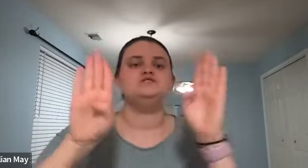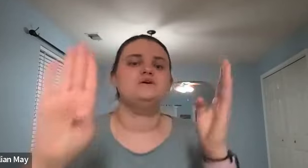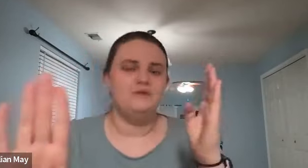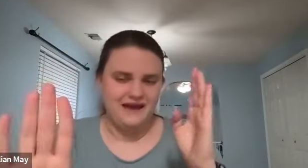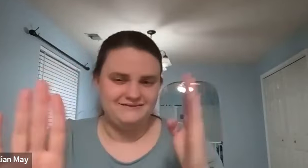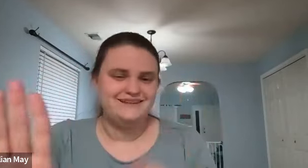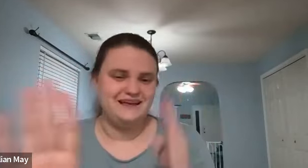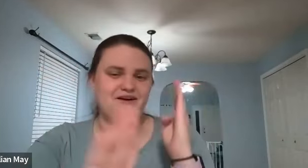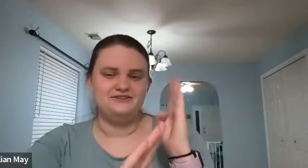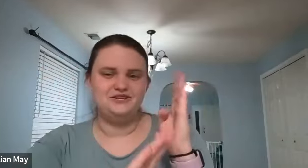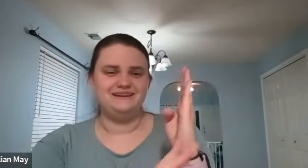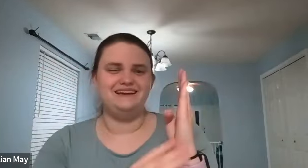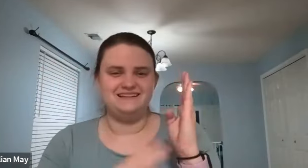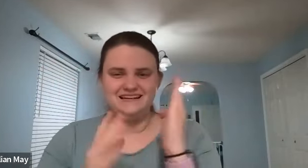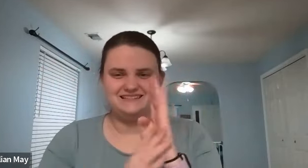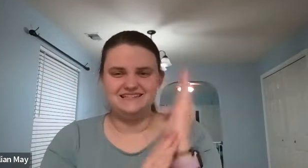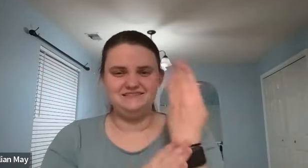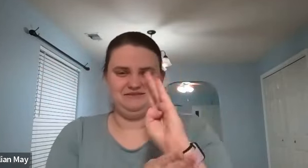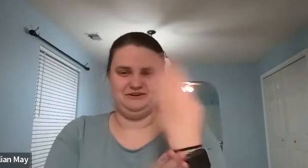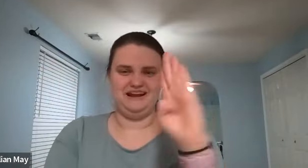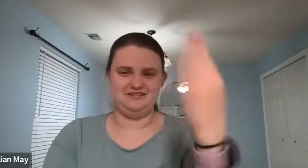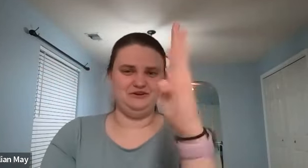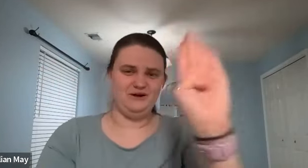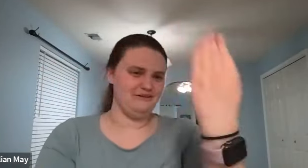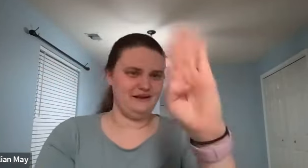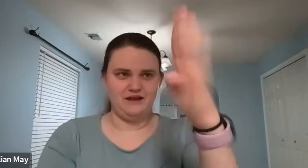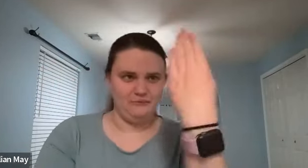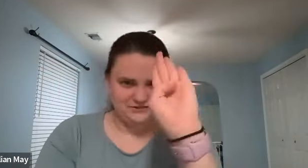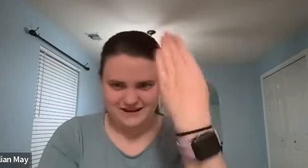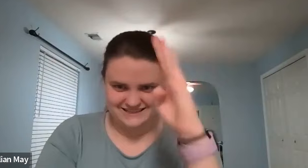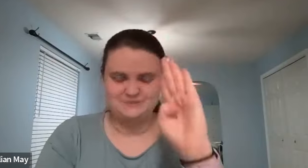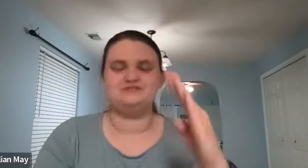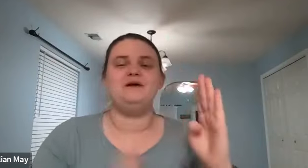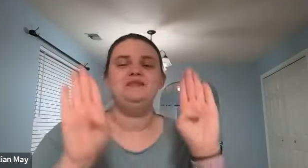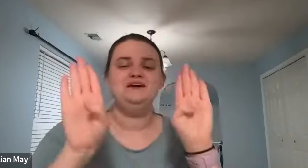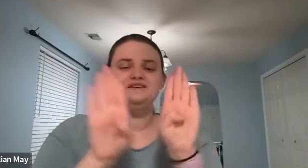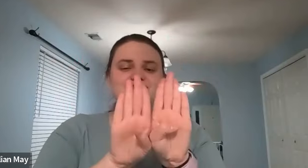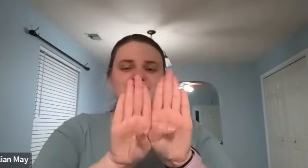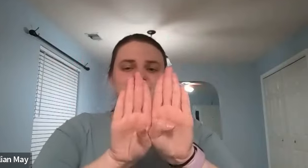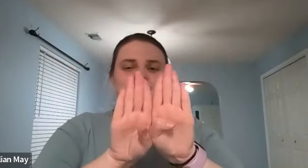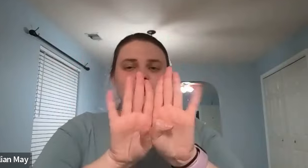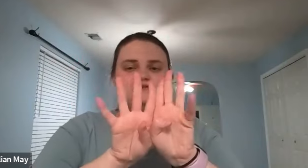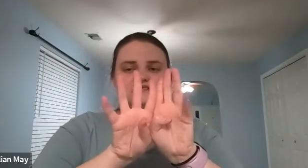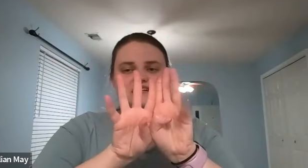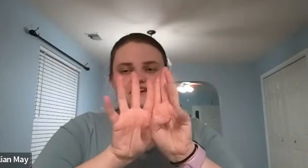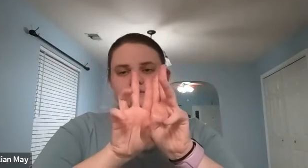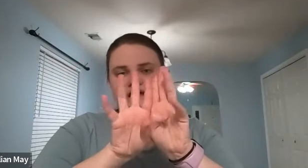So, okay, here, I'll show it again because I can see your hands. You all are like, okay, which way is this supposed to go? So you almost want to pretend like your pinkies